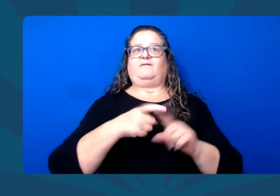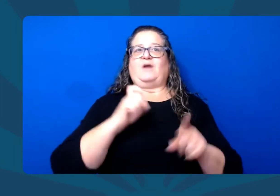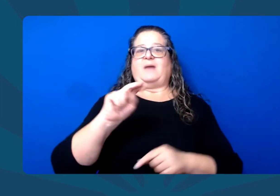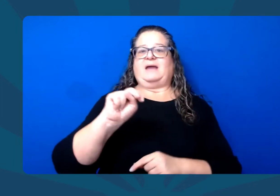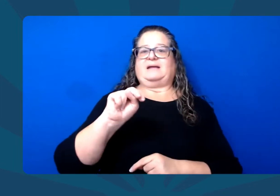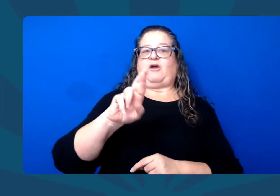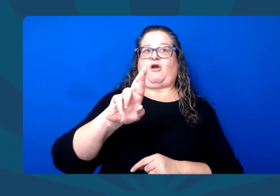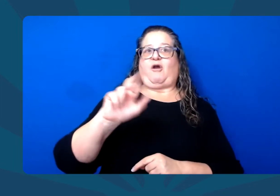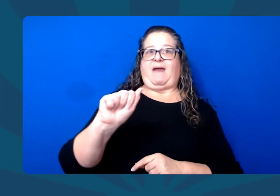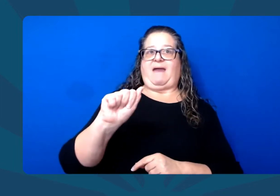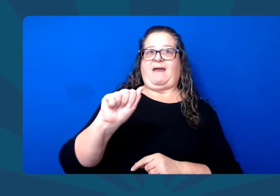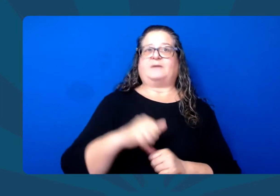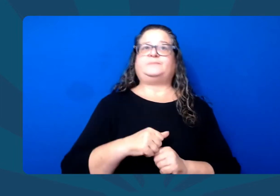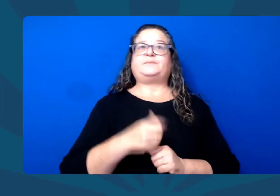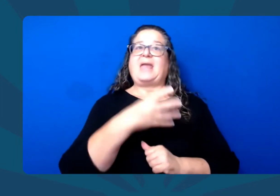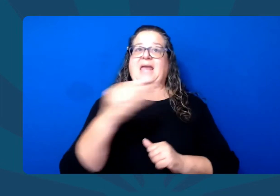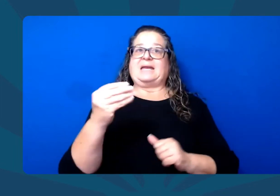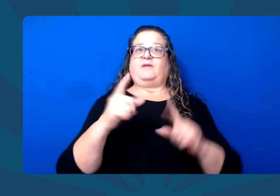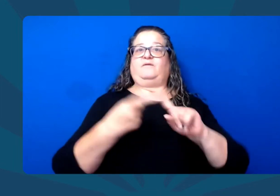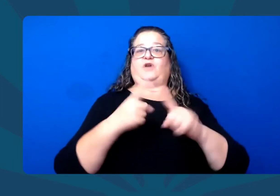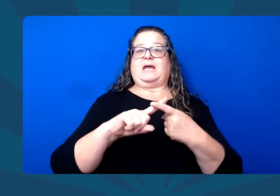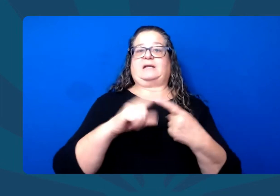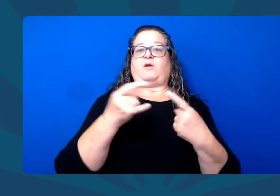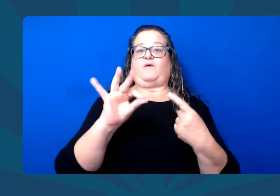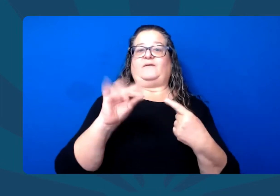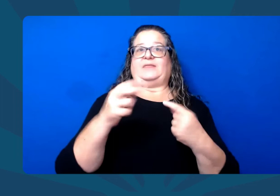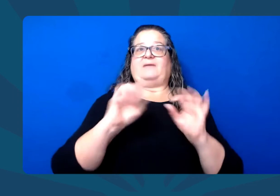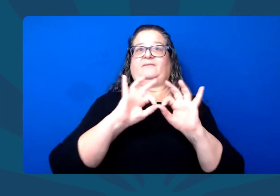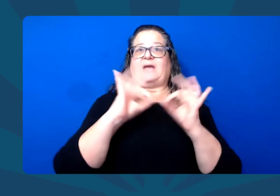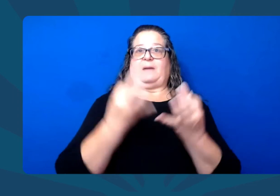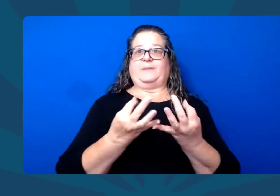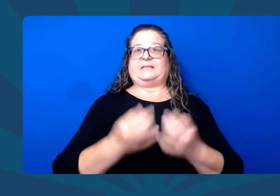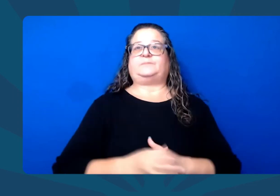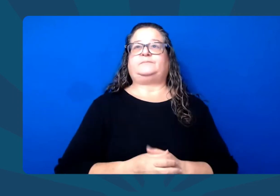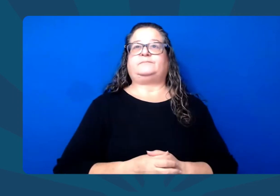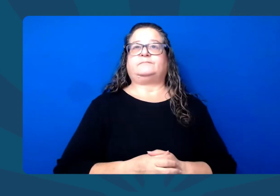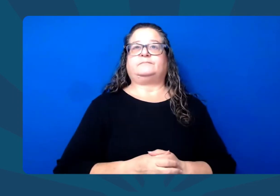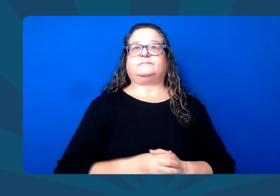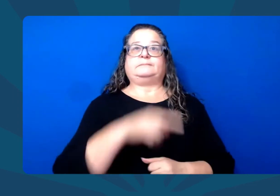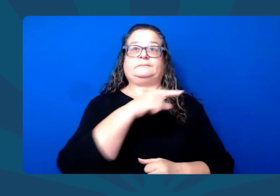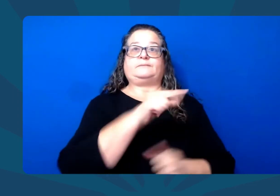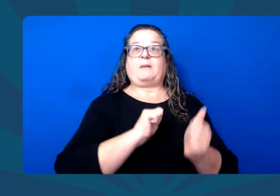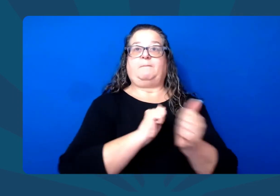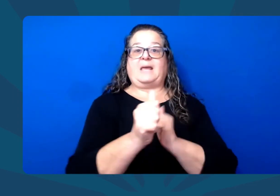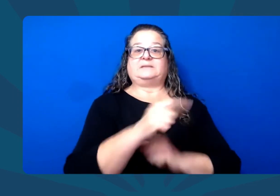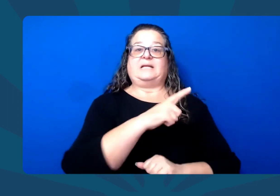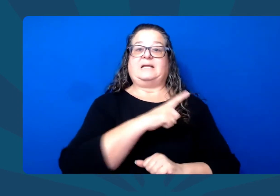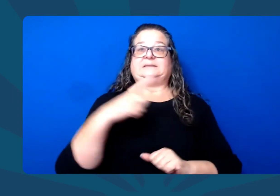A rating by NRA, and Friend of the Family.